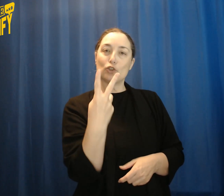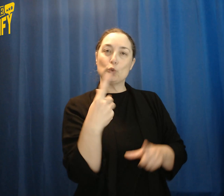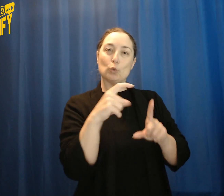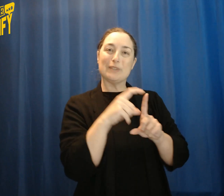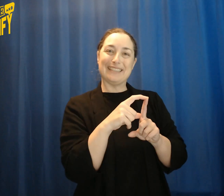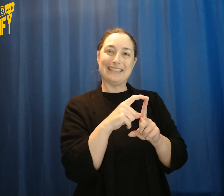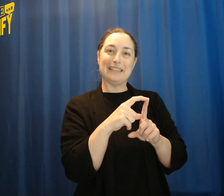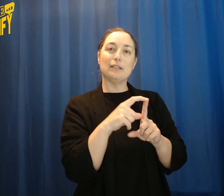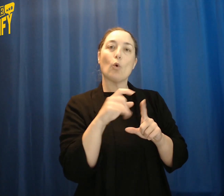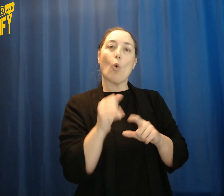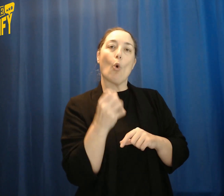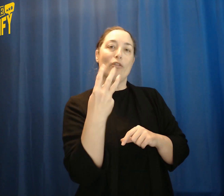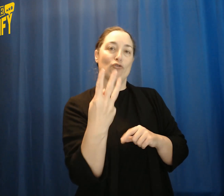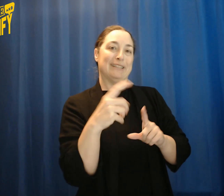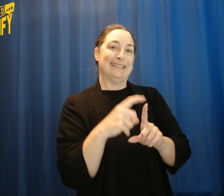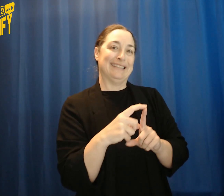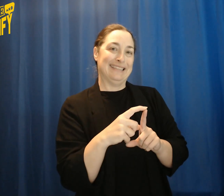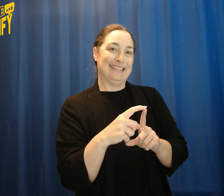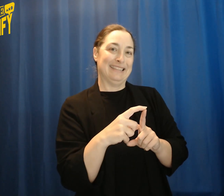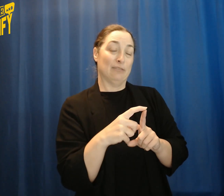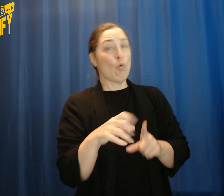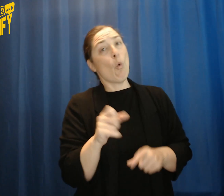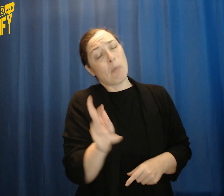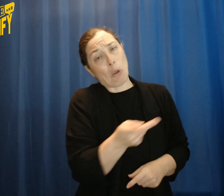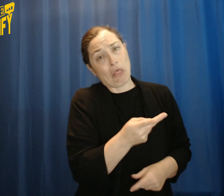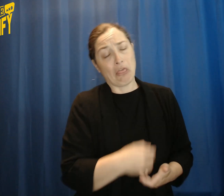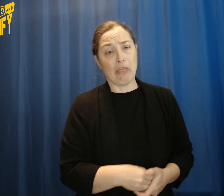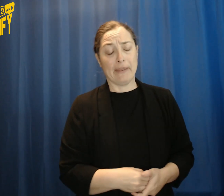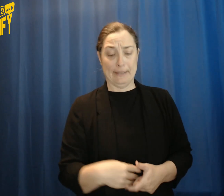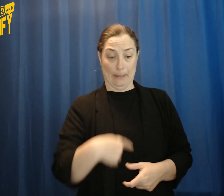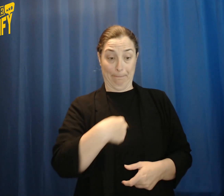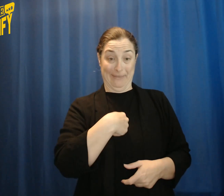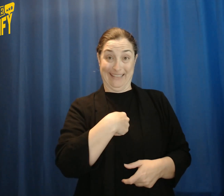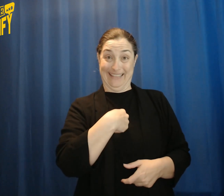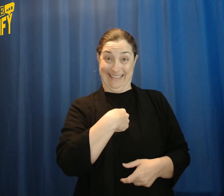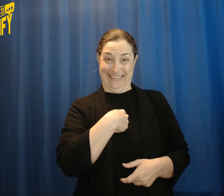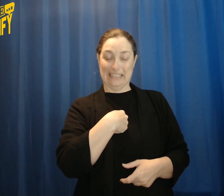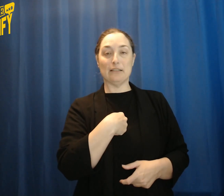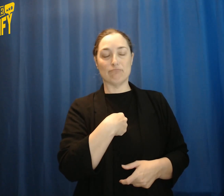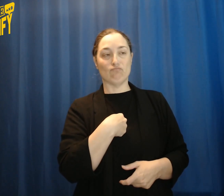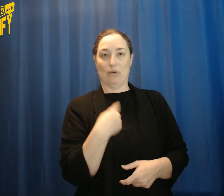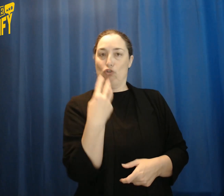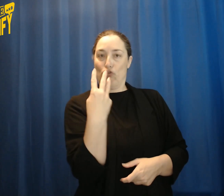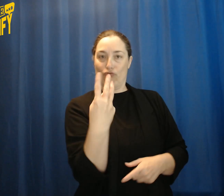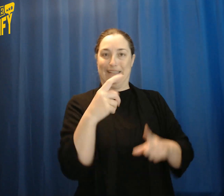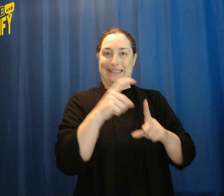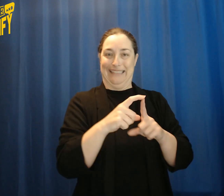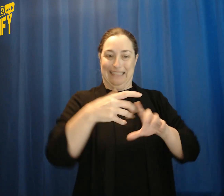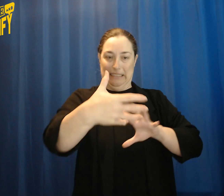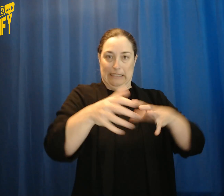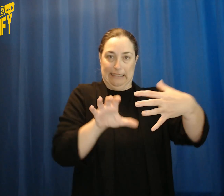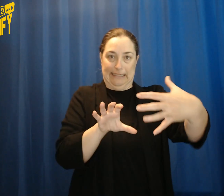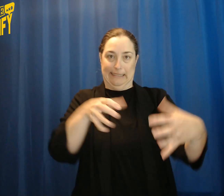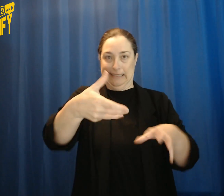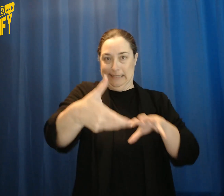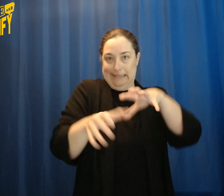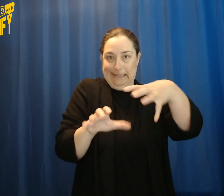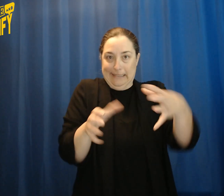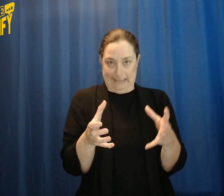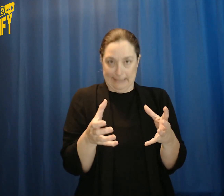or both. I've grown up seeing things in 3 dimensions. I see, I always think about the